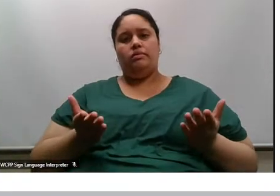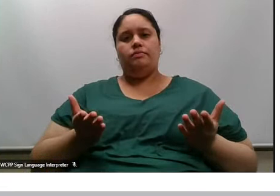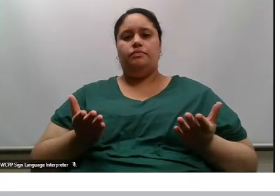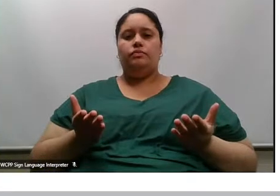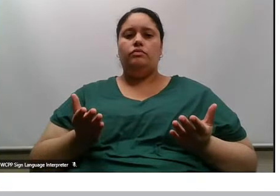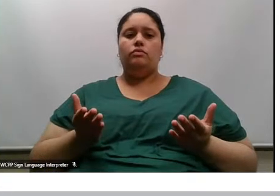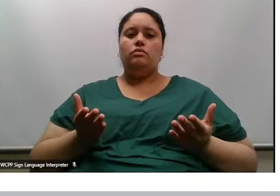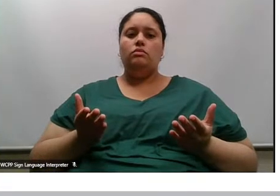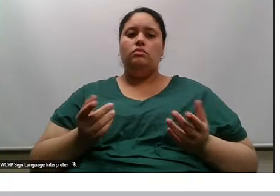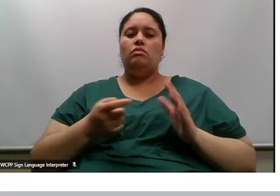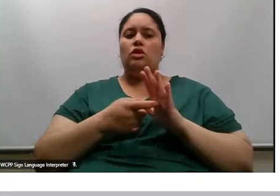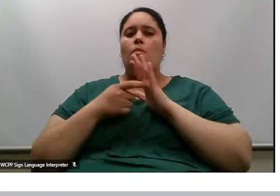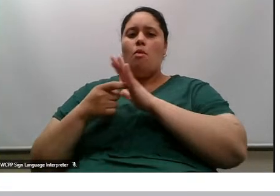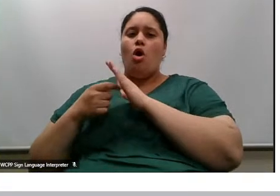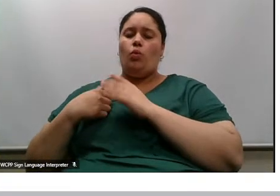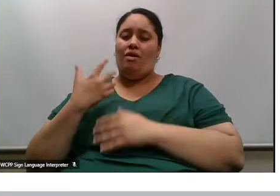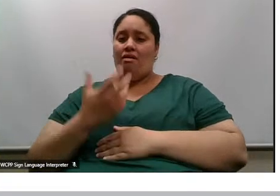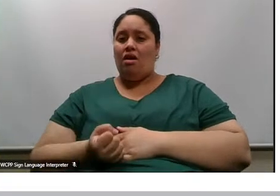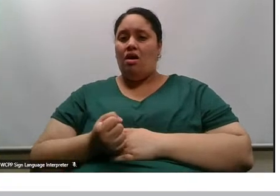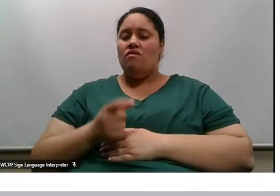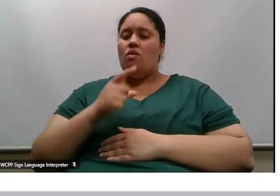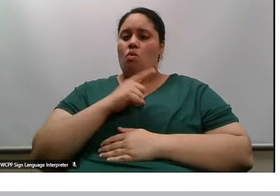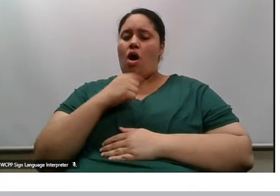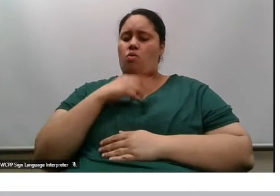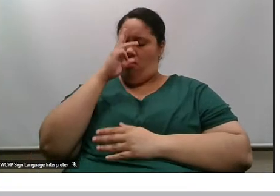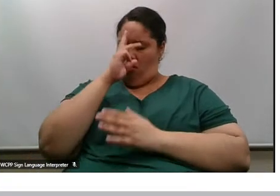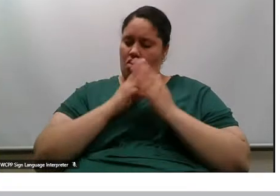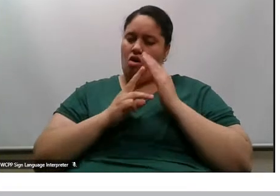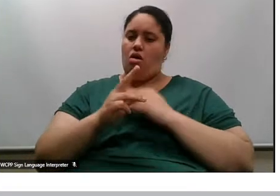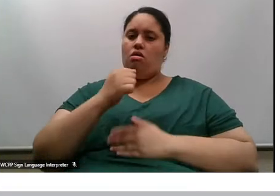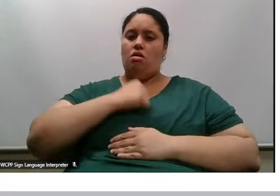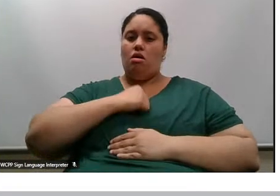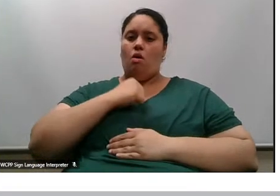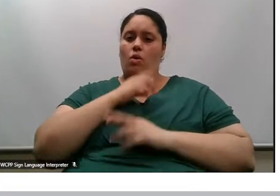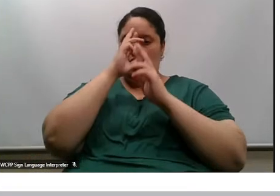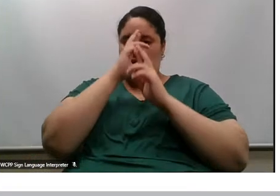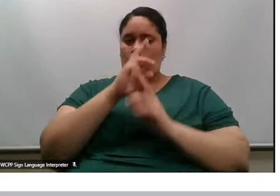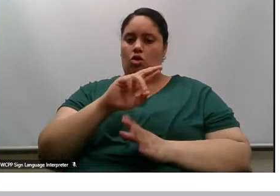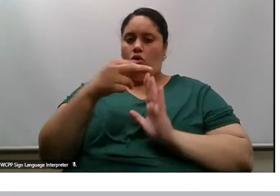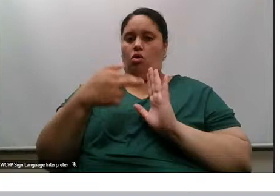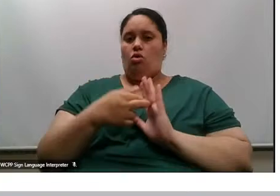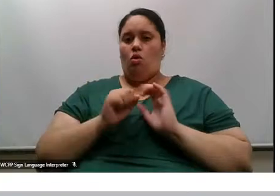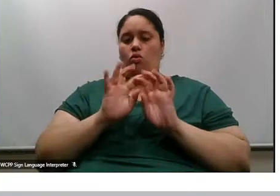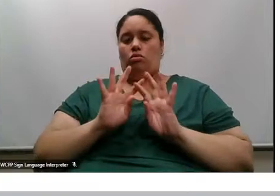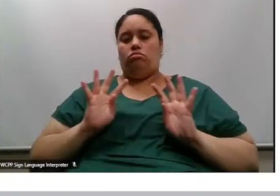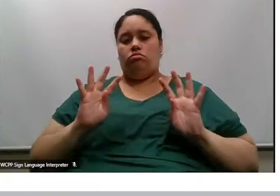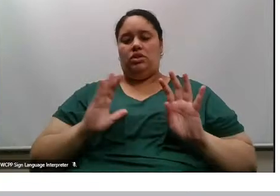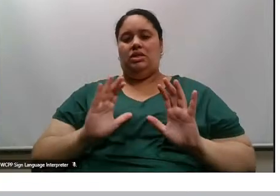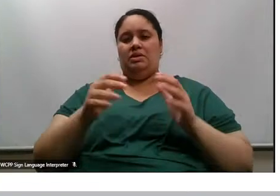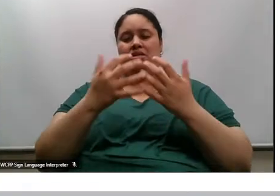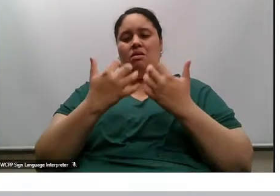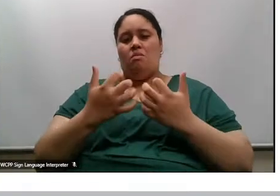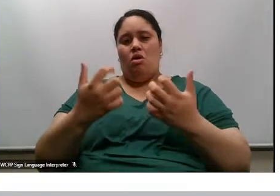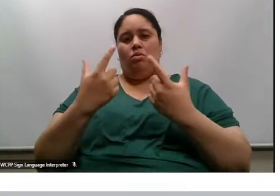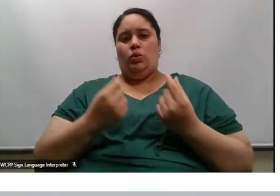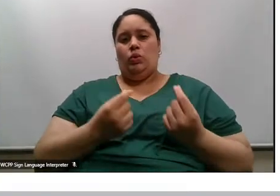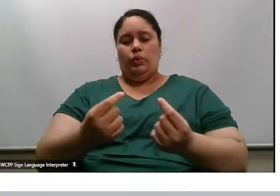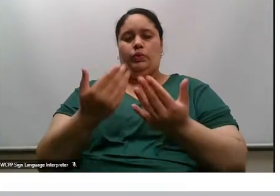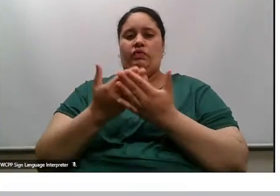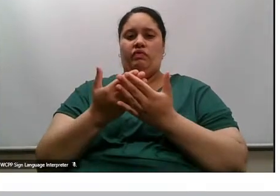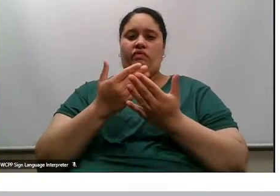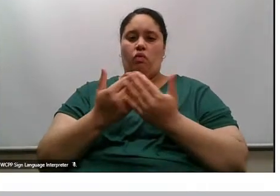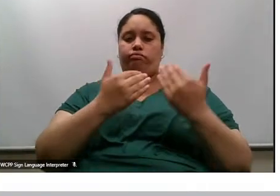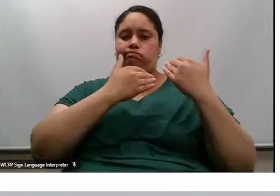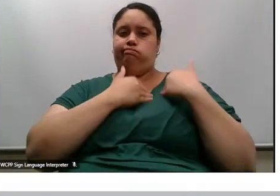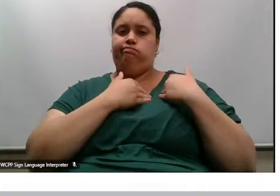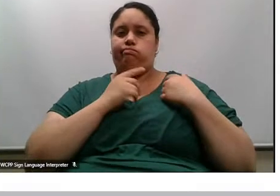demands that we have, because we honor and we respect the role that this parliament plays in duly